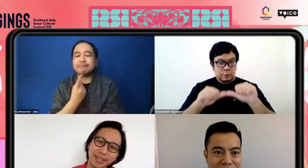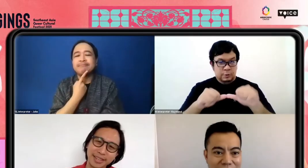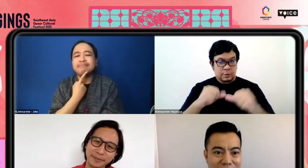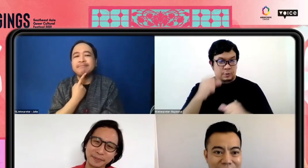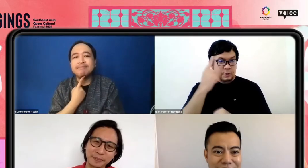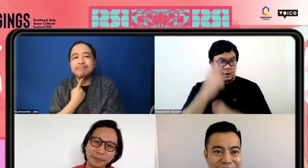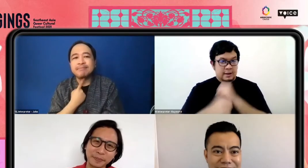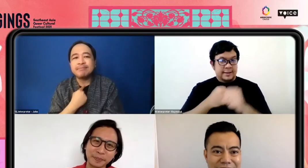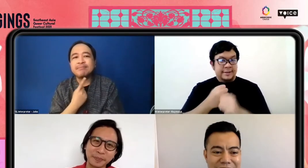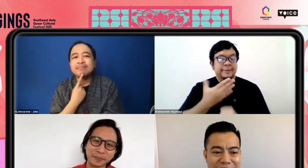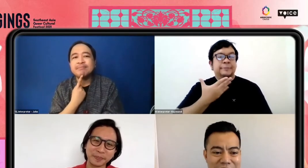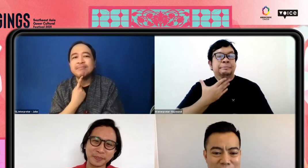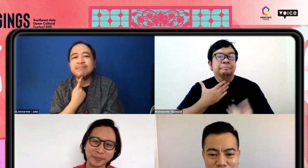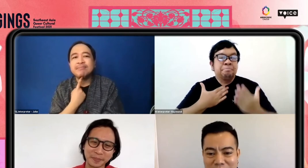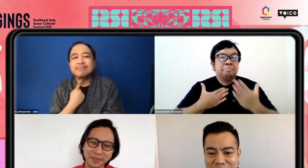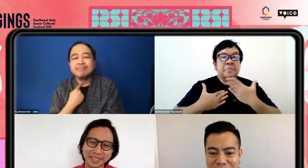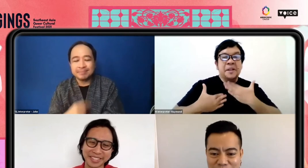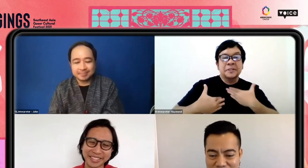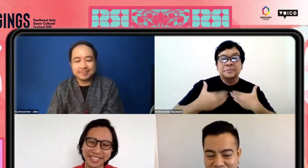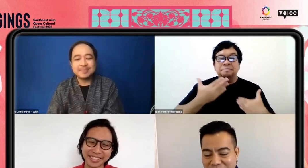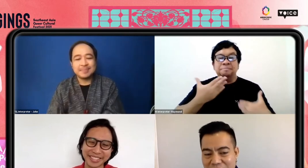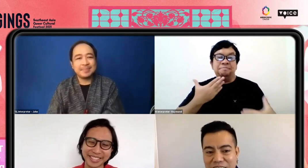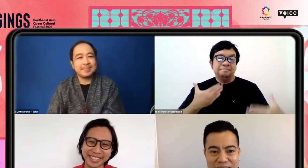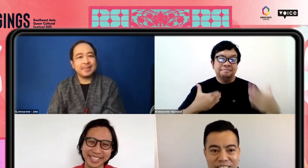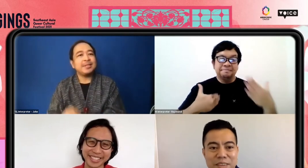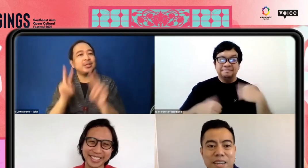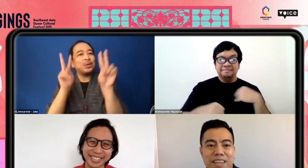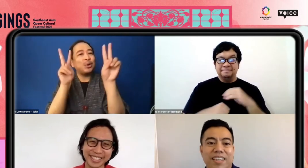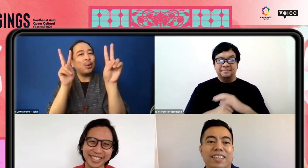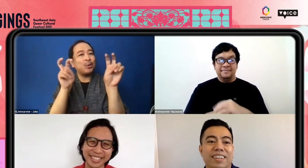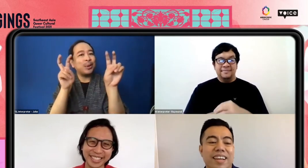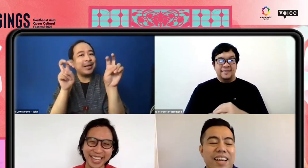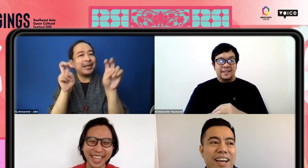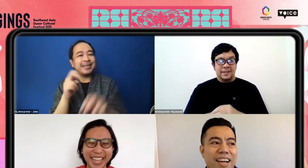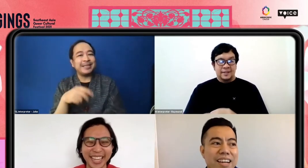Penicillin for quarantine. Thank you. It suddenly just got steamy.